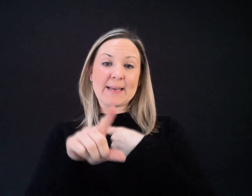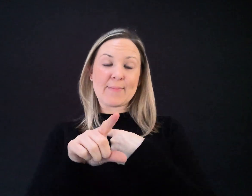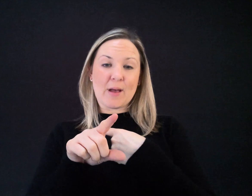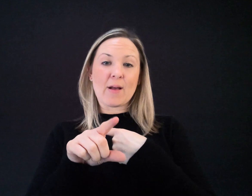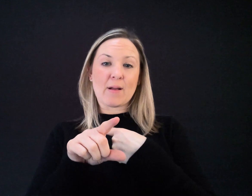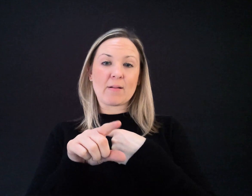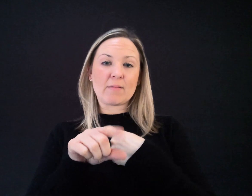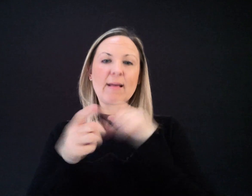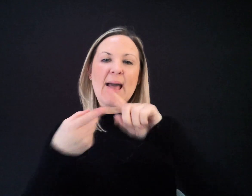deafblind@ableaustralia.org.au.